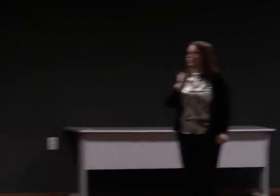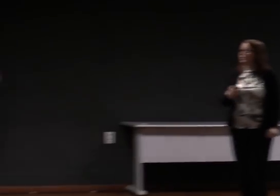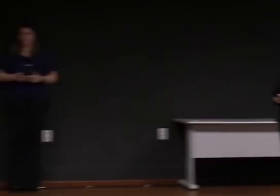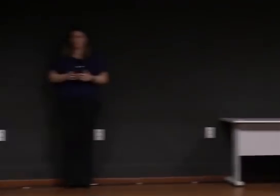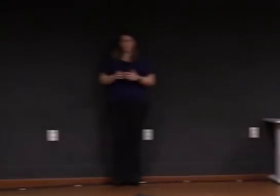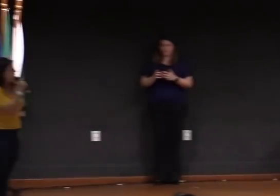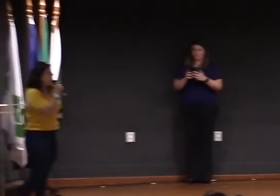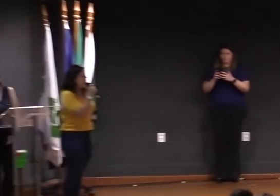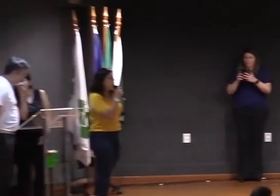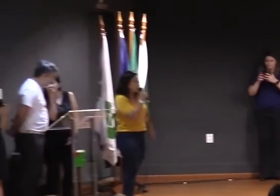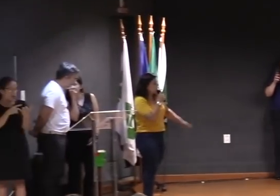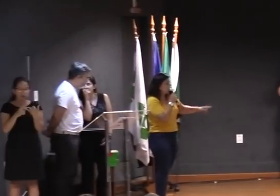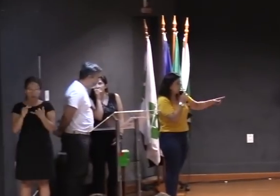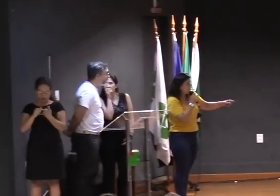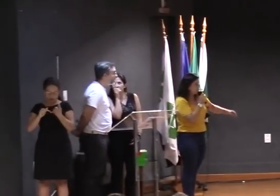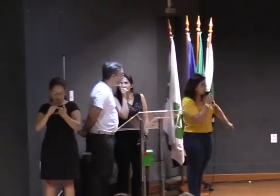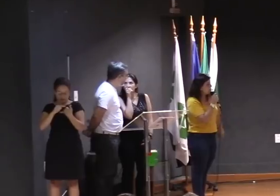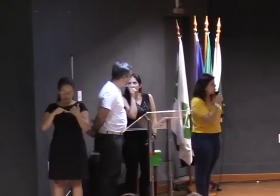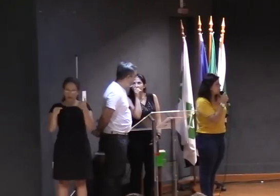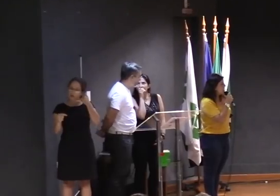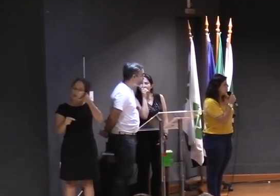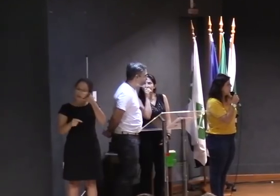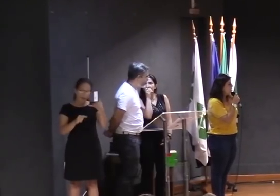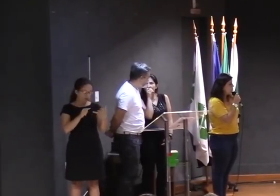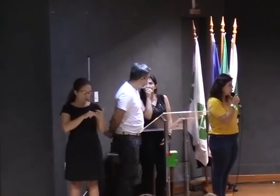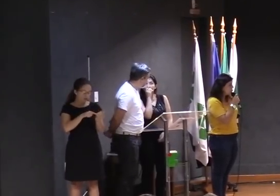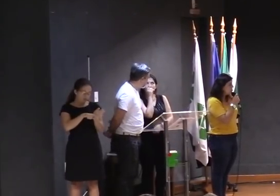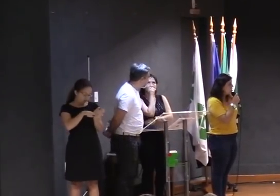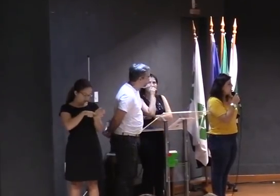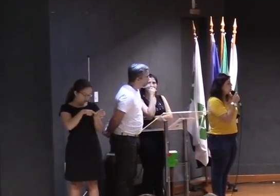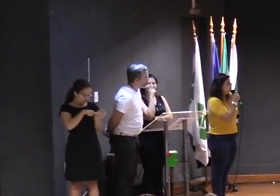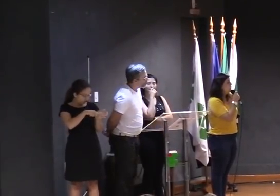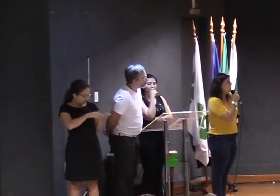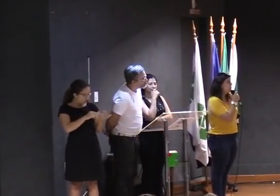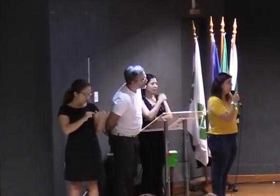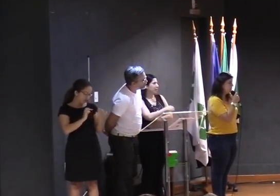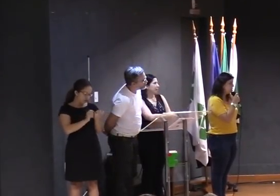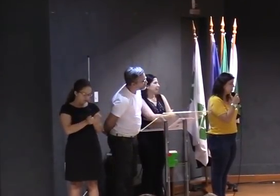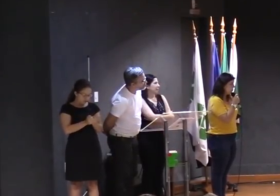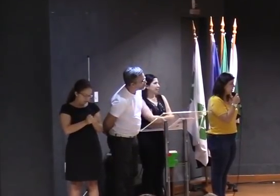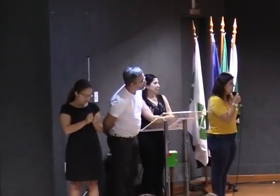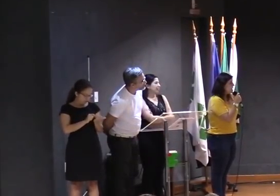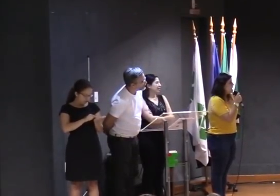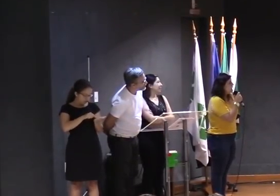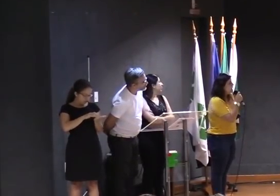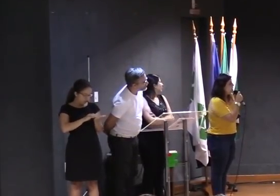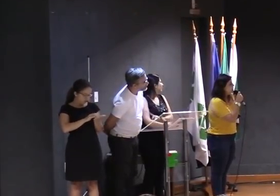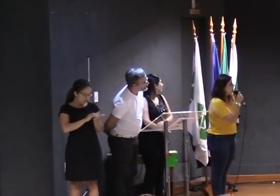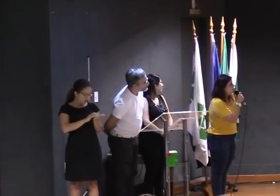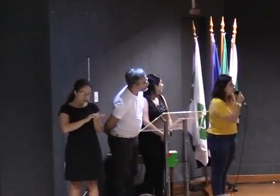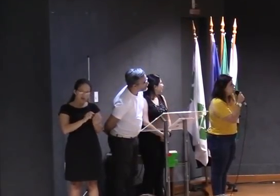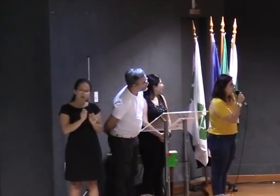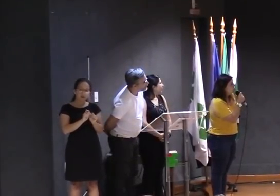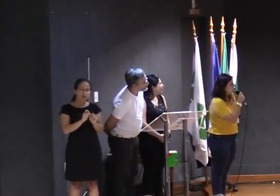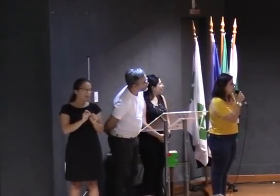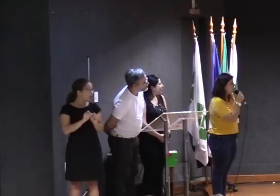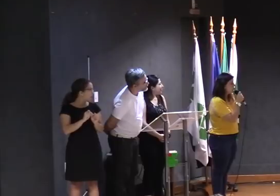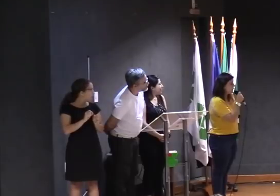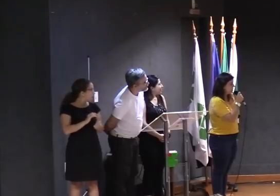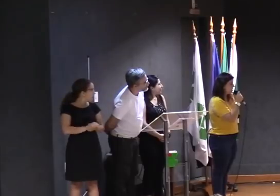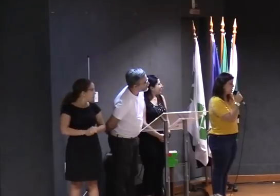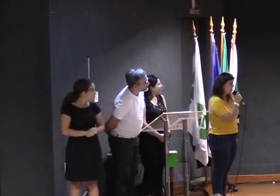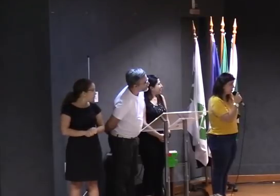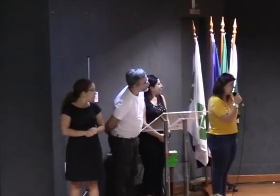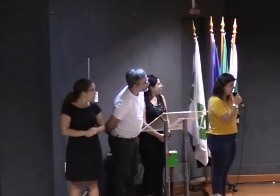smartphones. Na figura abaixo, vocês conseguem ver alunos no corredor de uma escola e eles estão olhando em